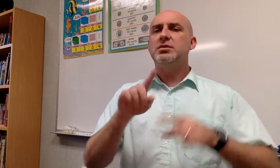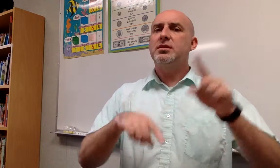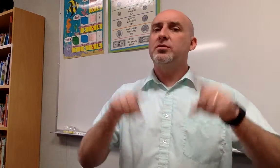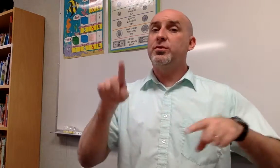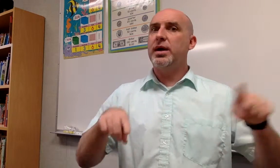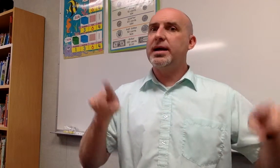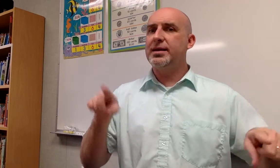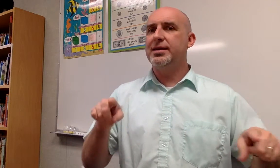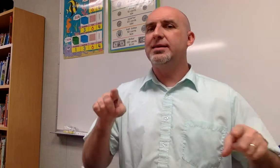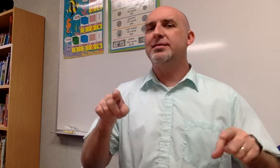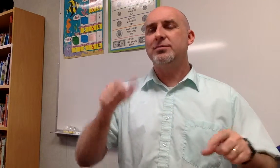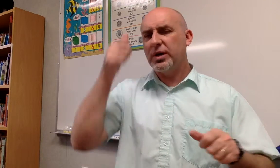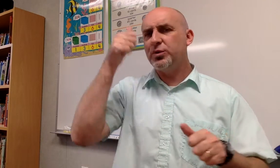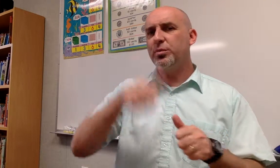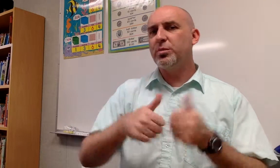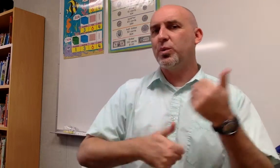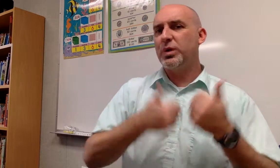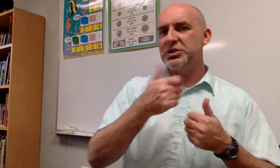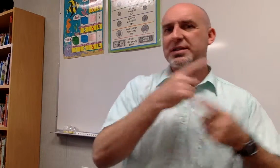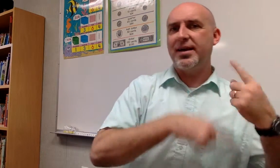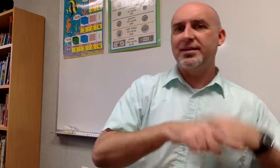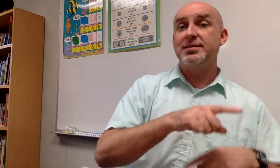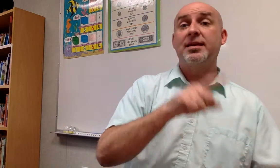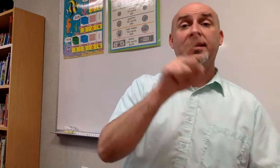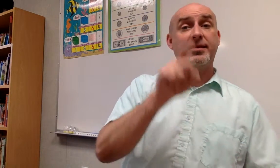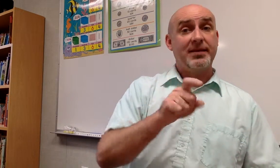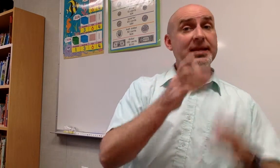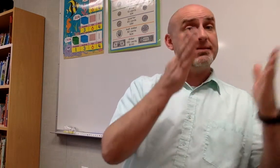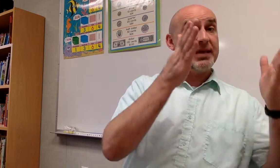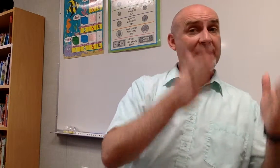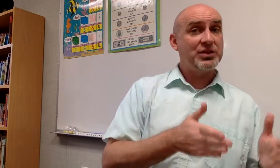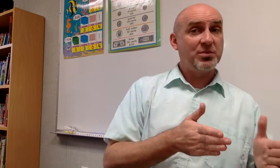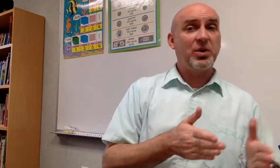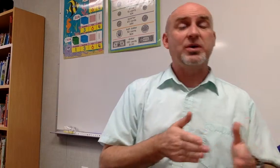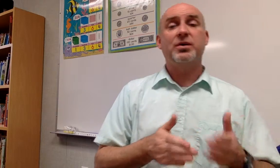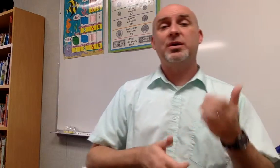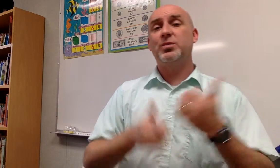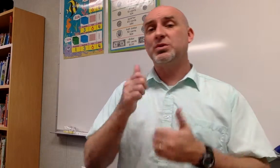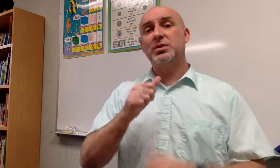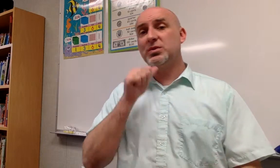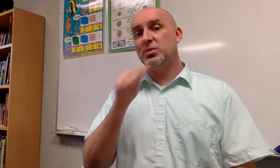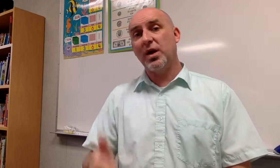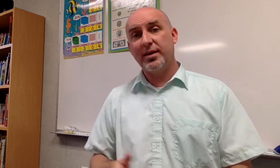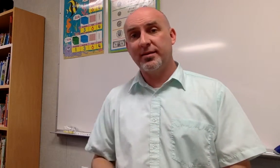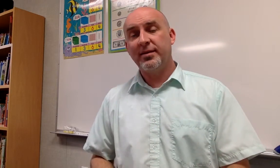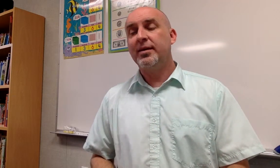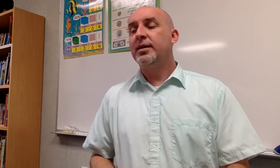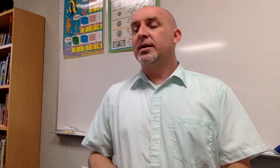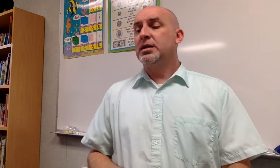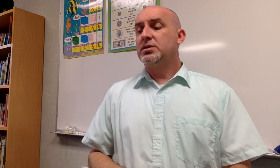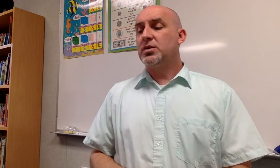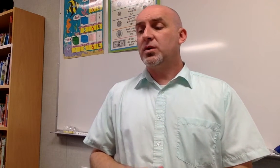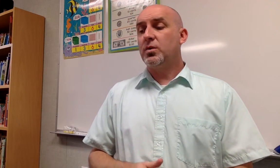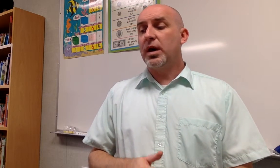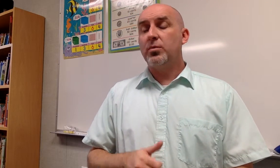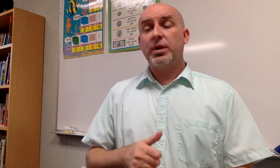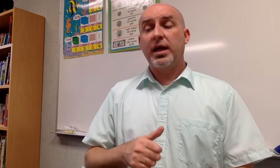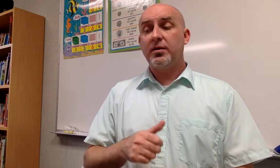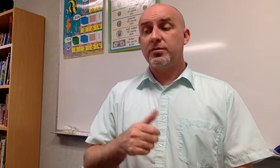little variety in trying to remember which signs need the agent marker and which ones do not. So we